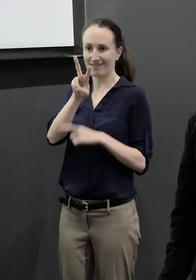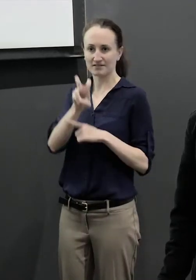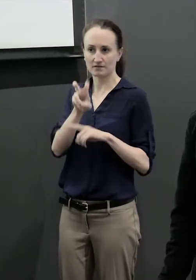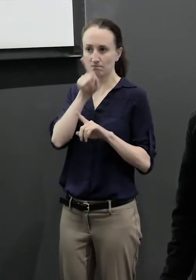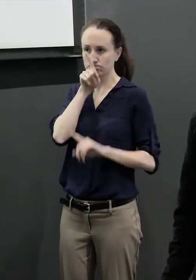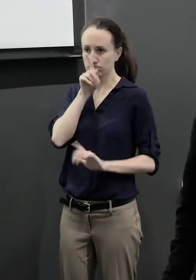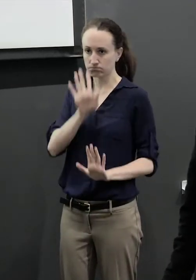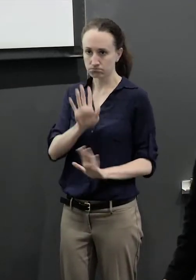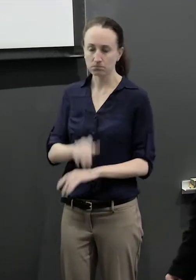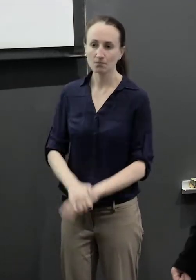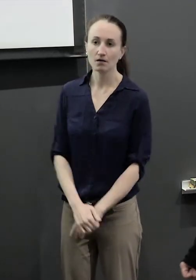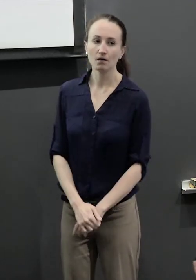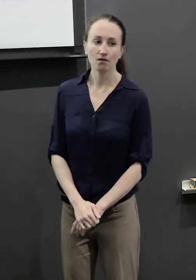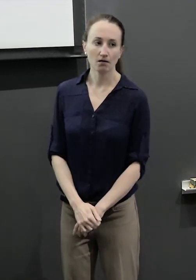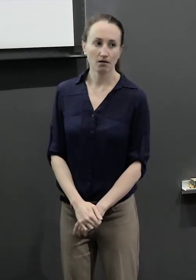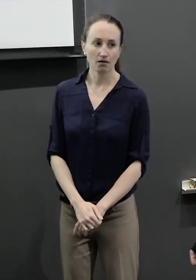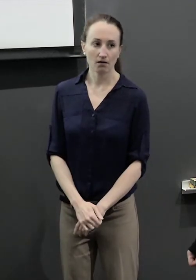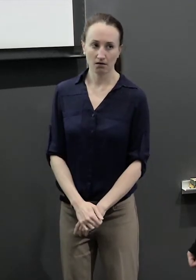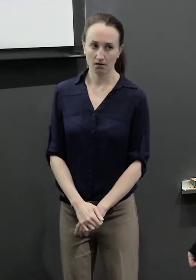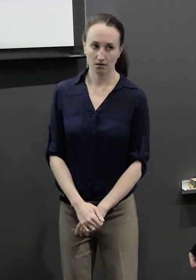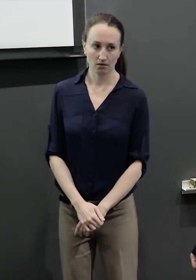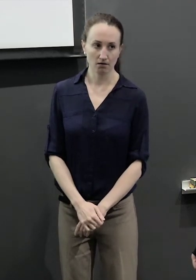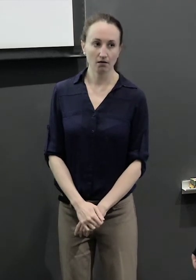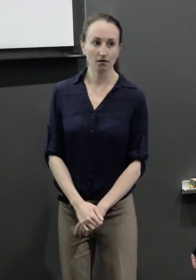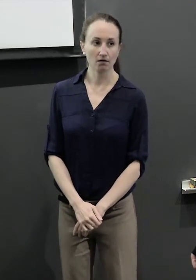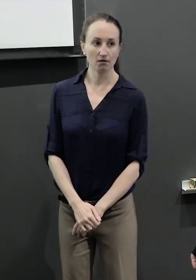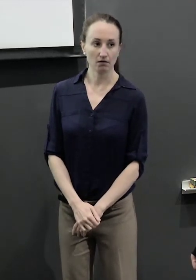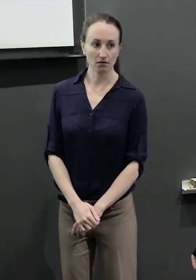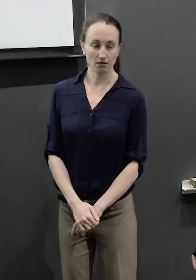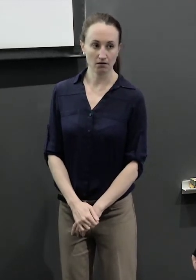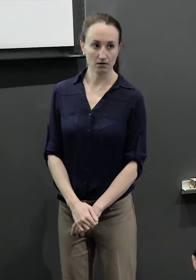Okay? And, you know, in